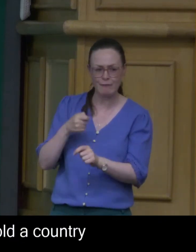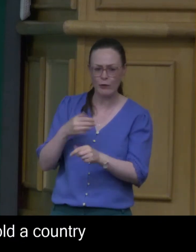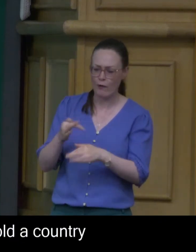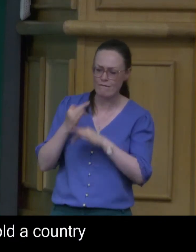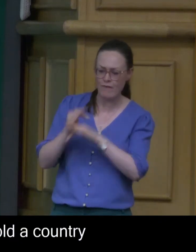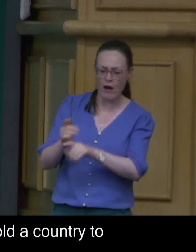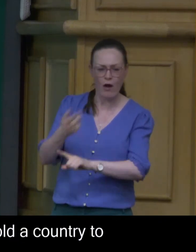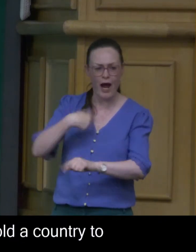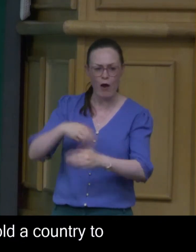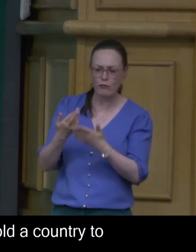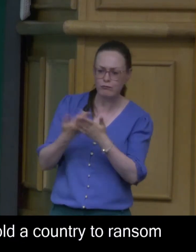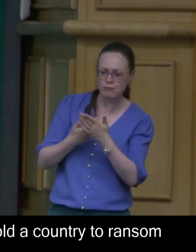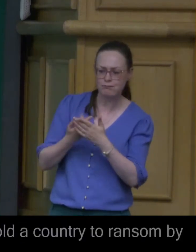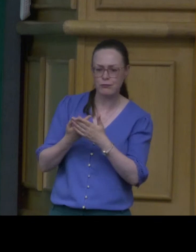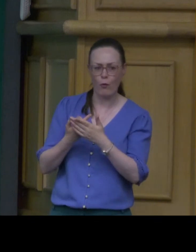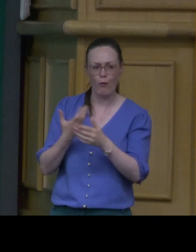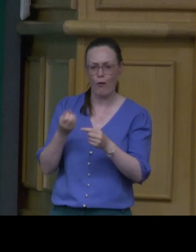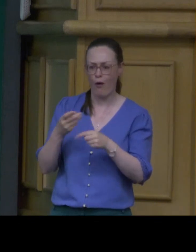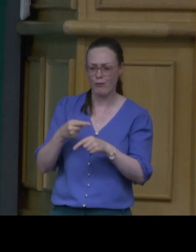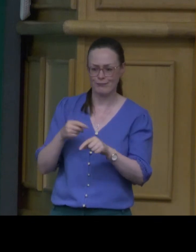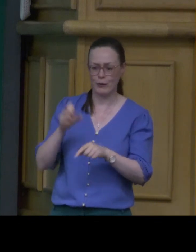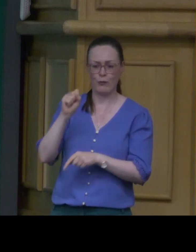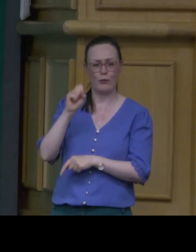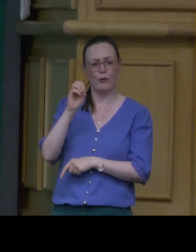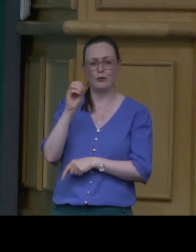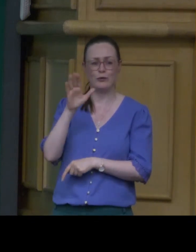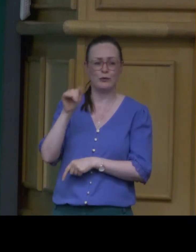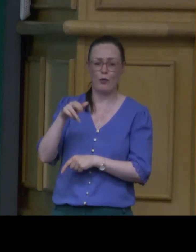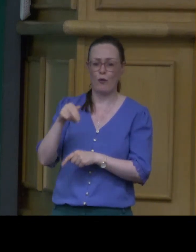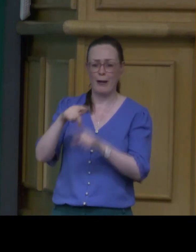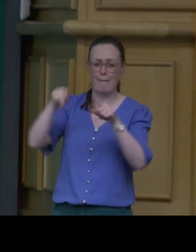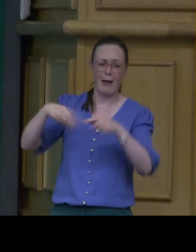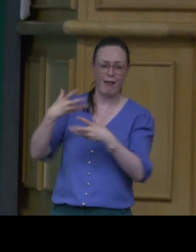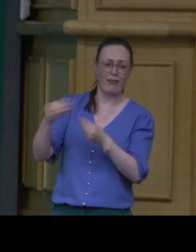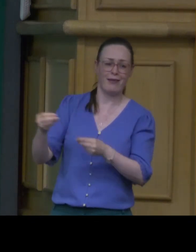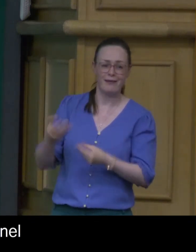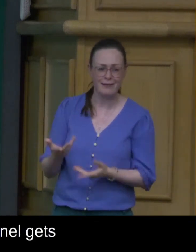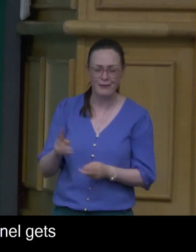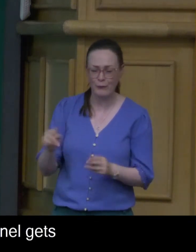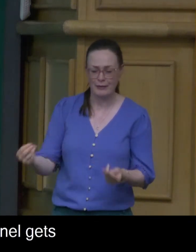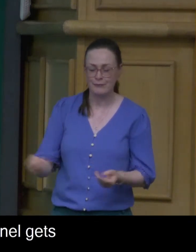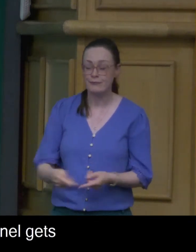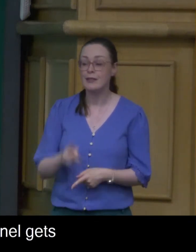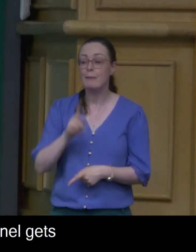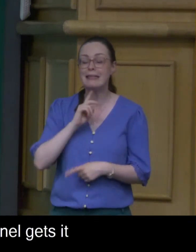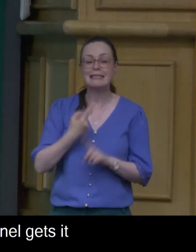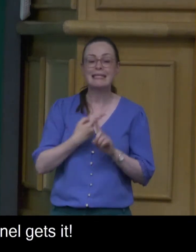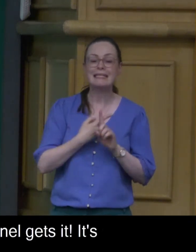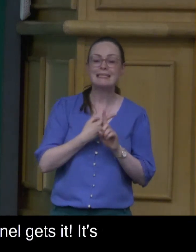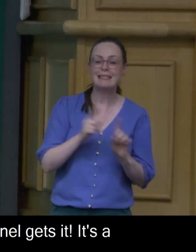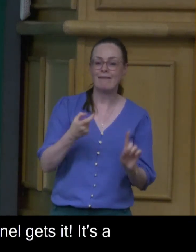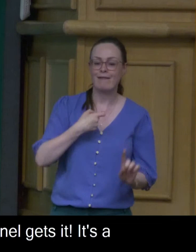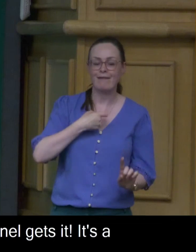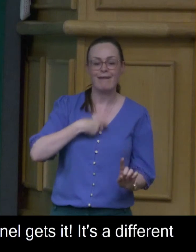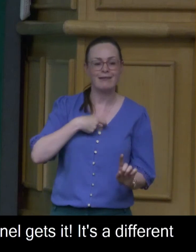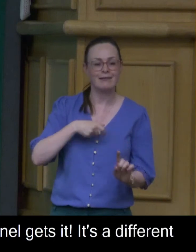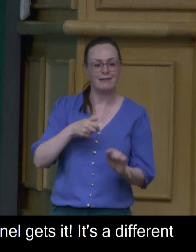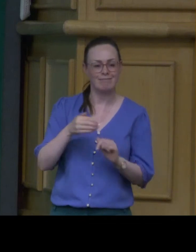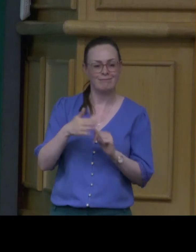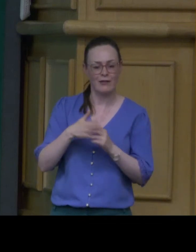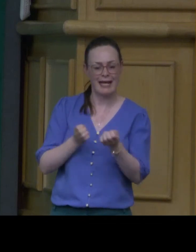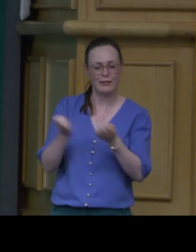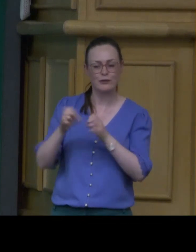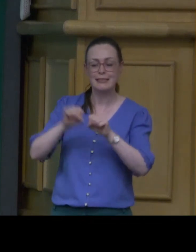our ruling or else the solar panel gets it. It is a different characteristic energy